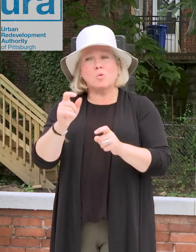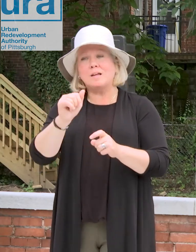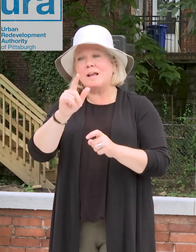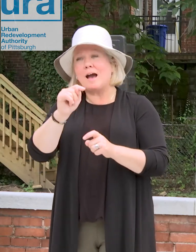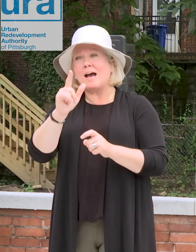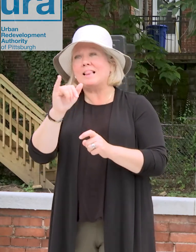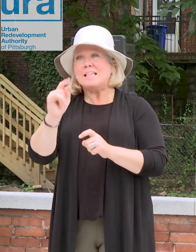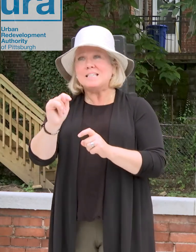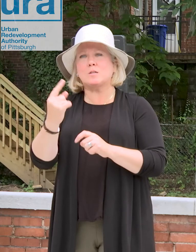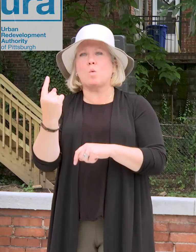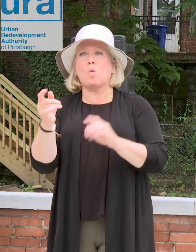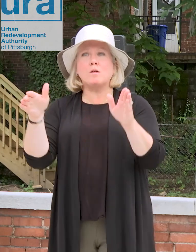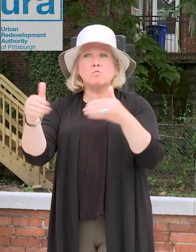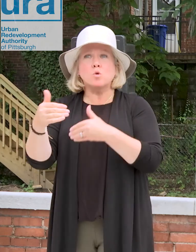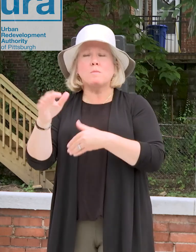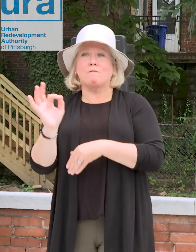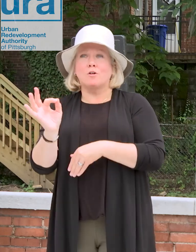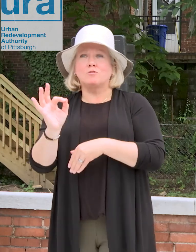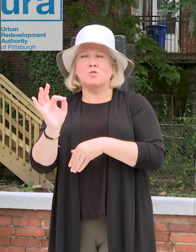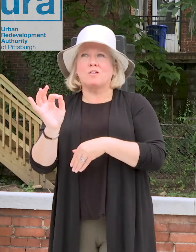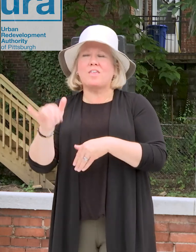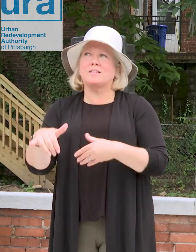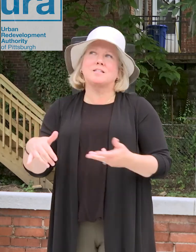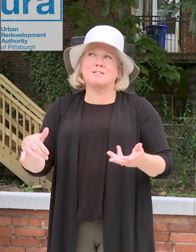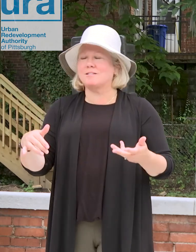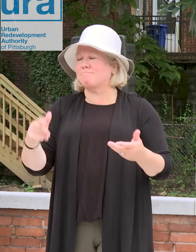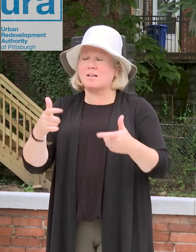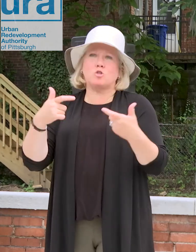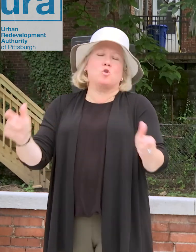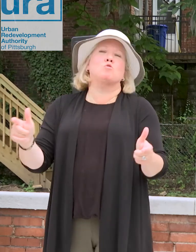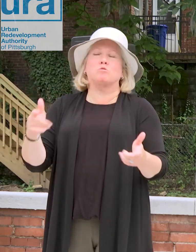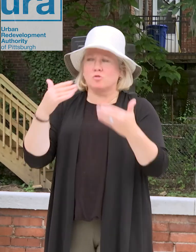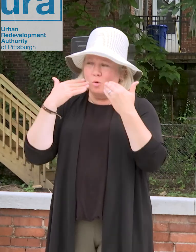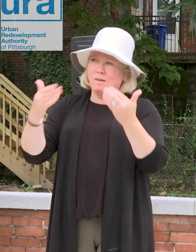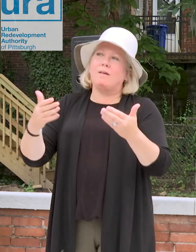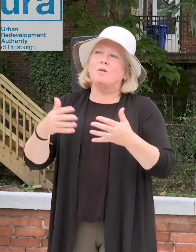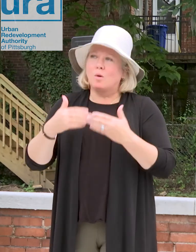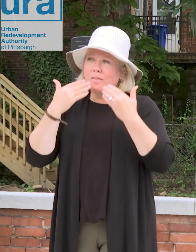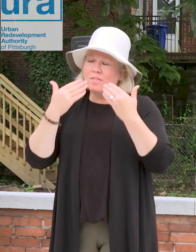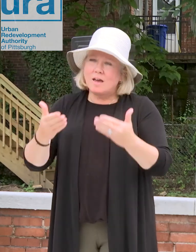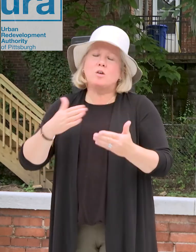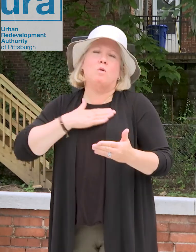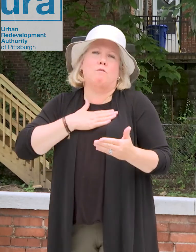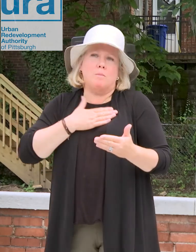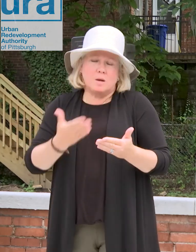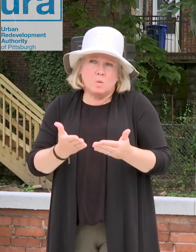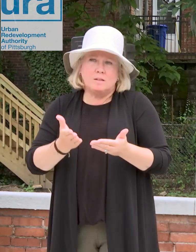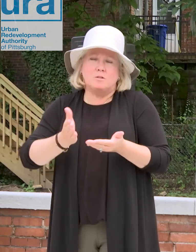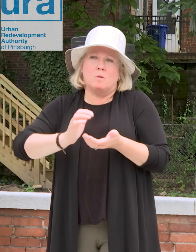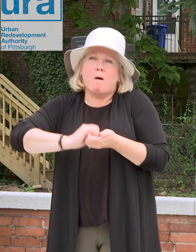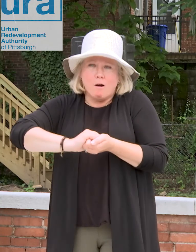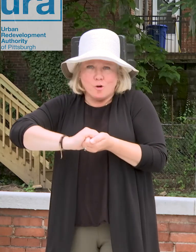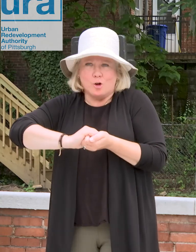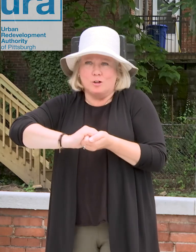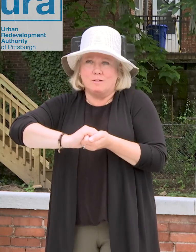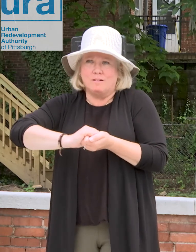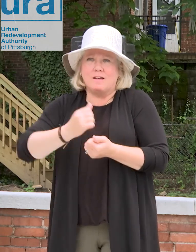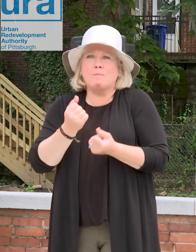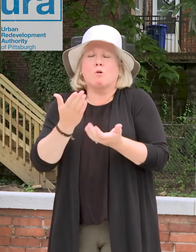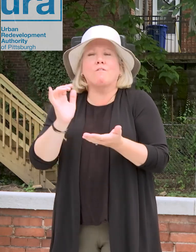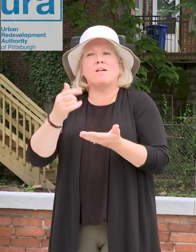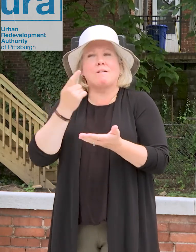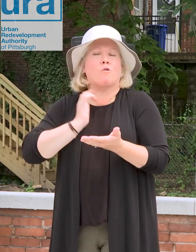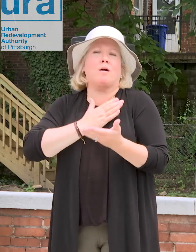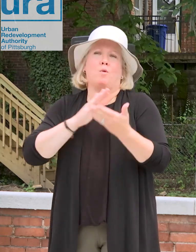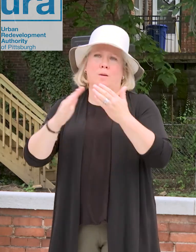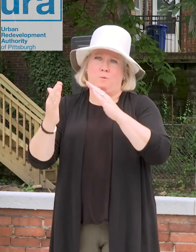room. That's huge. And we thank IKEA for being willing to be a partner with us and provide that kind of services for our